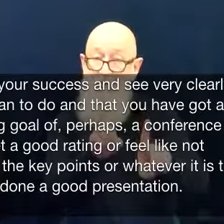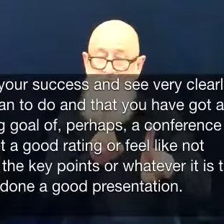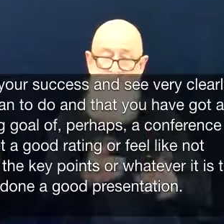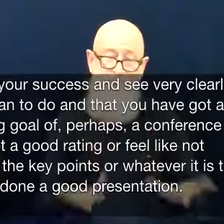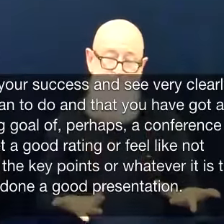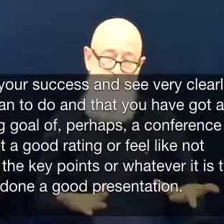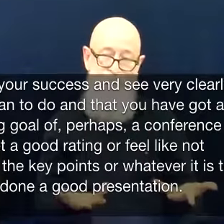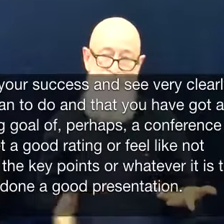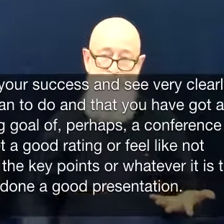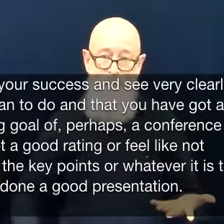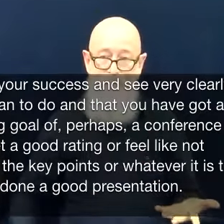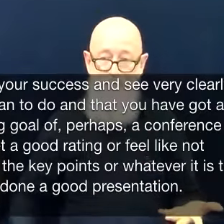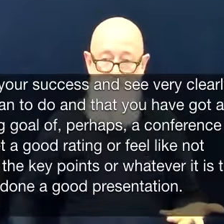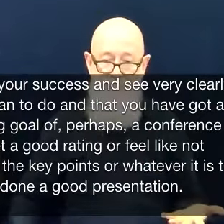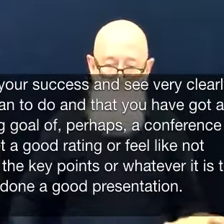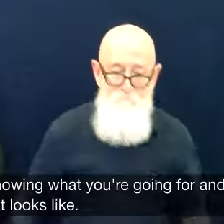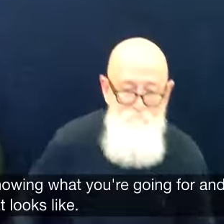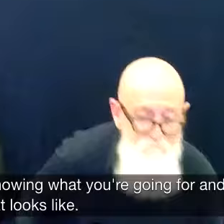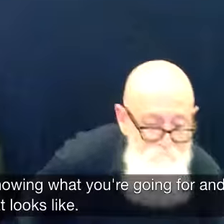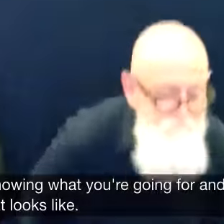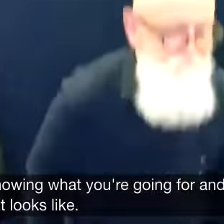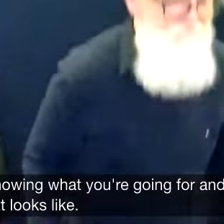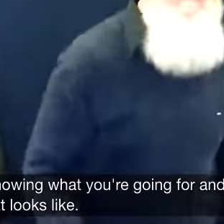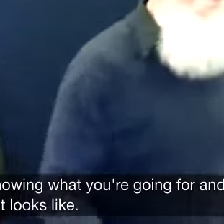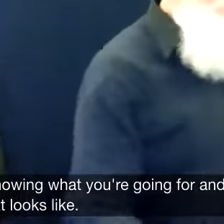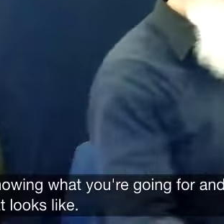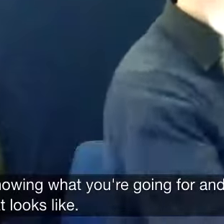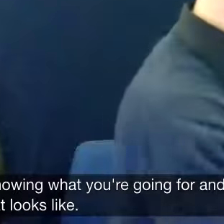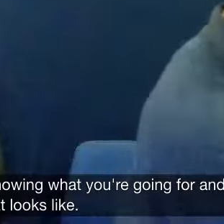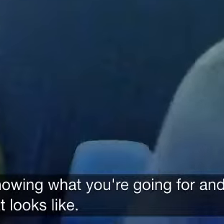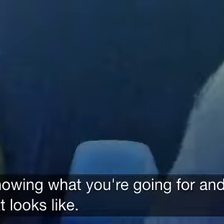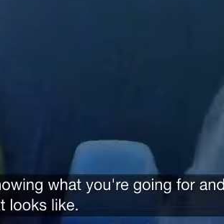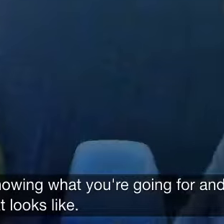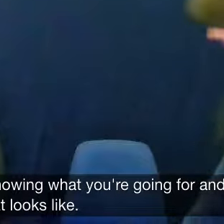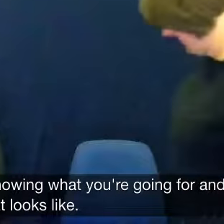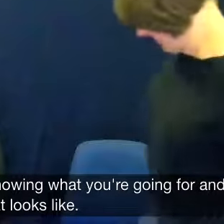I think that's all the key. Just do an interpreter swap.